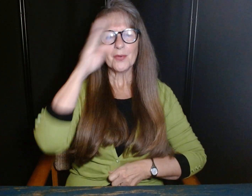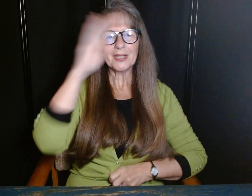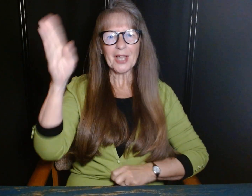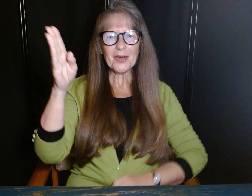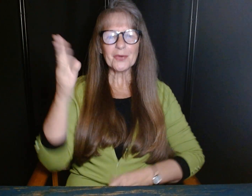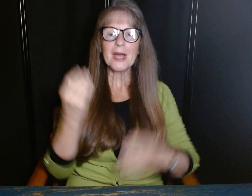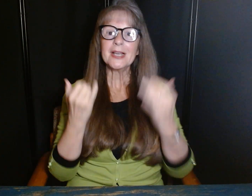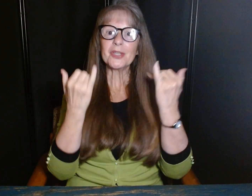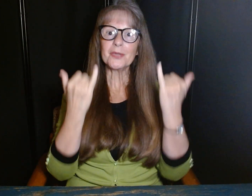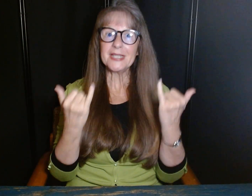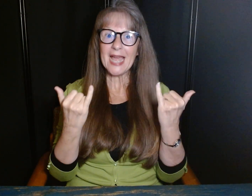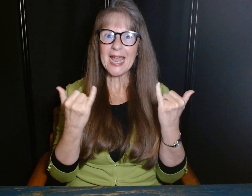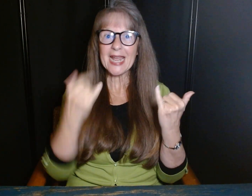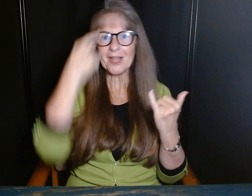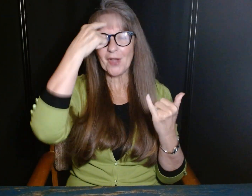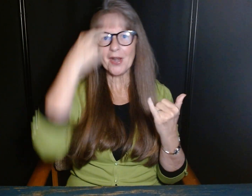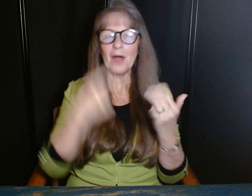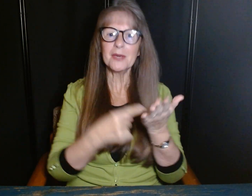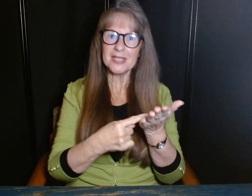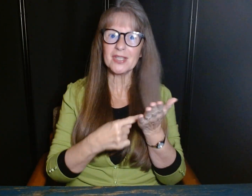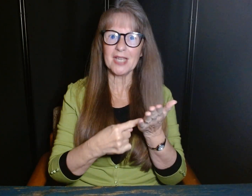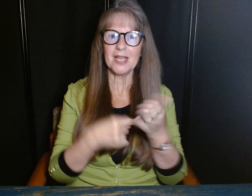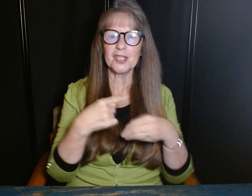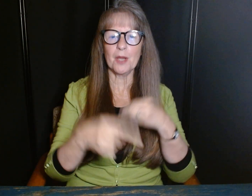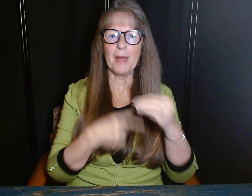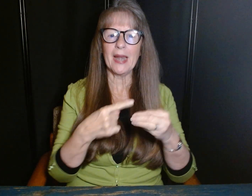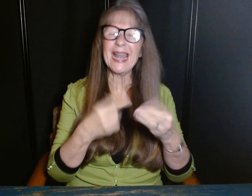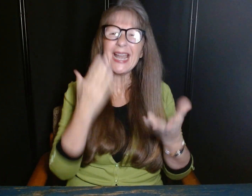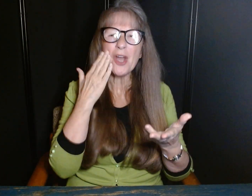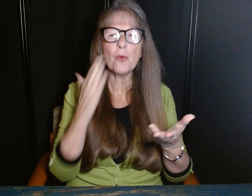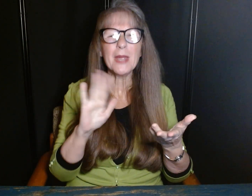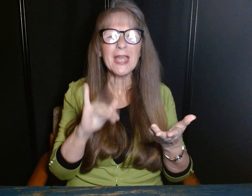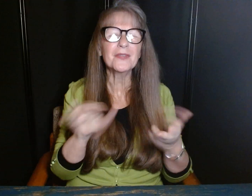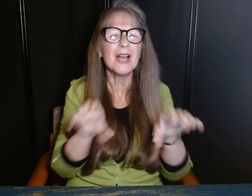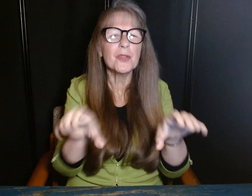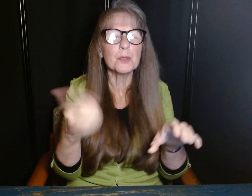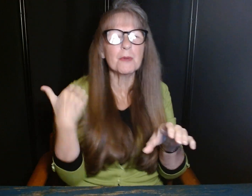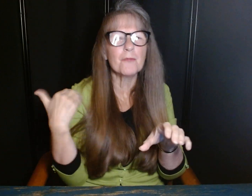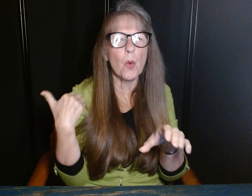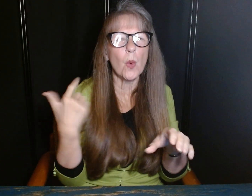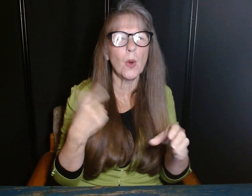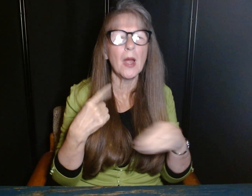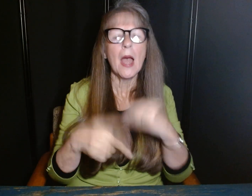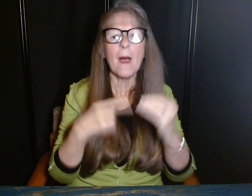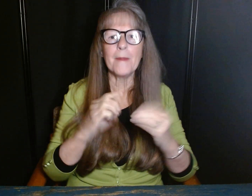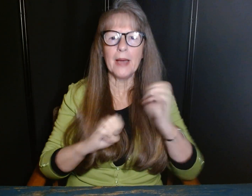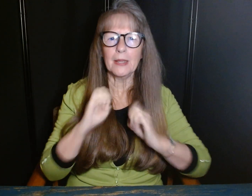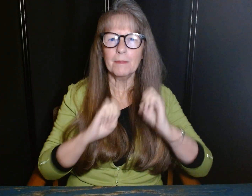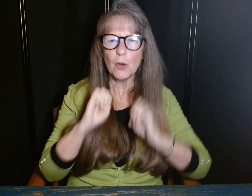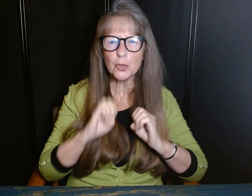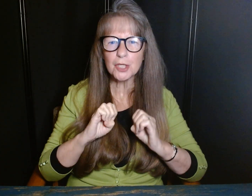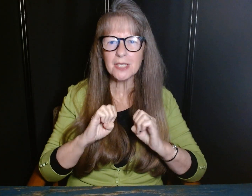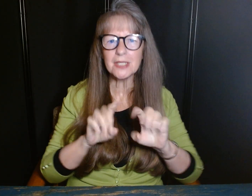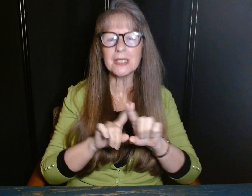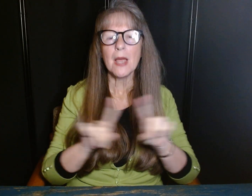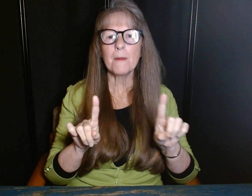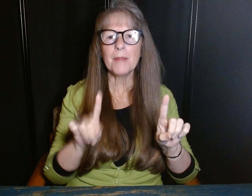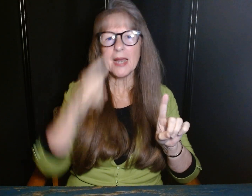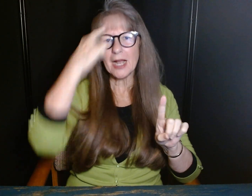Well, hello. So today I thought I would discuss about, and I know we have done this before about emotions, but I